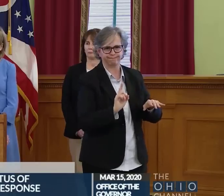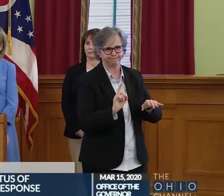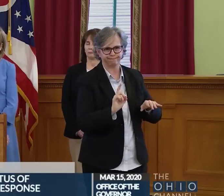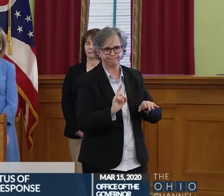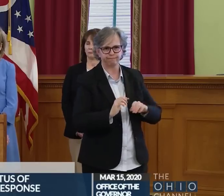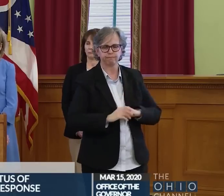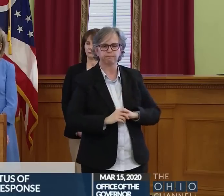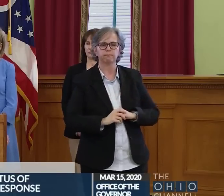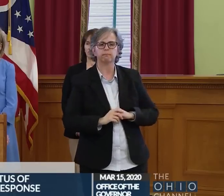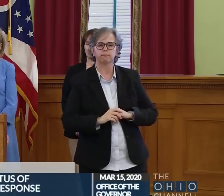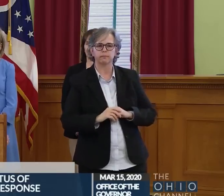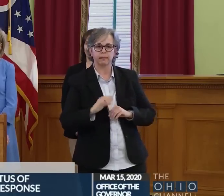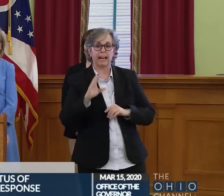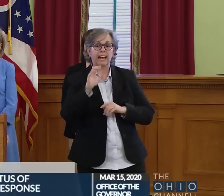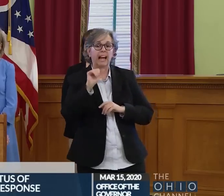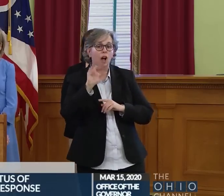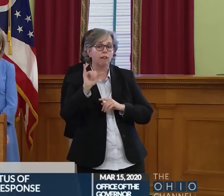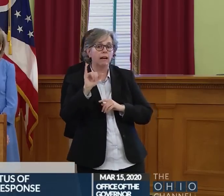carry out is fine.